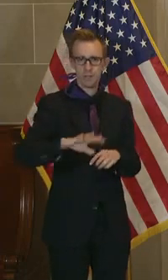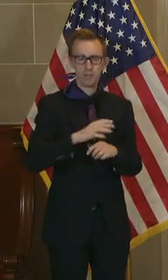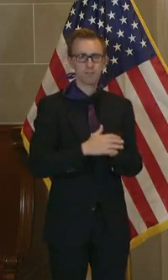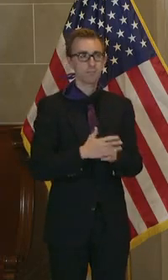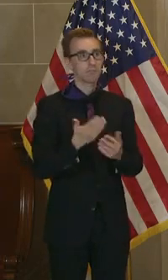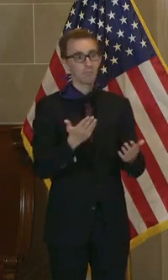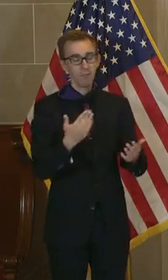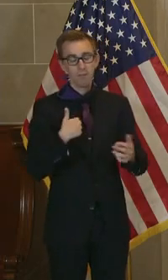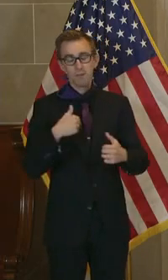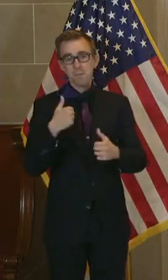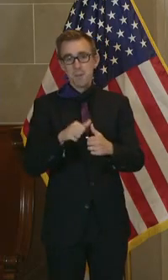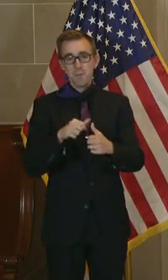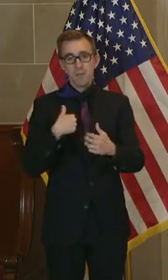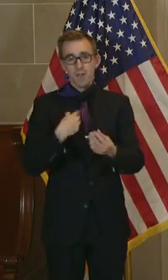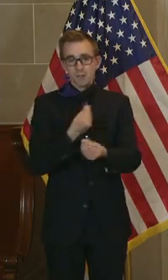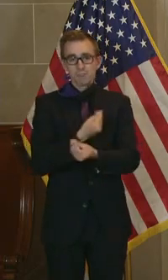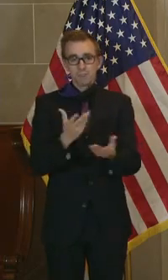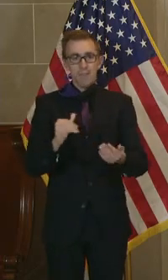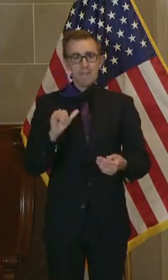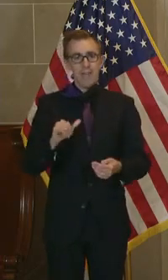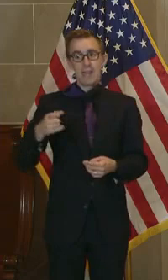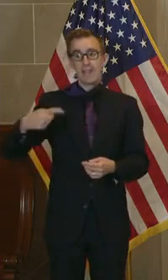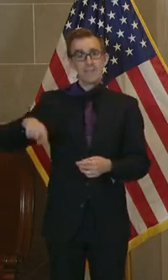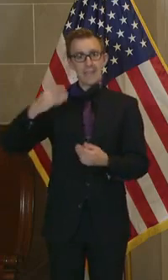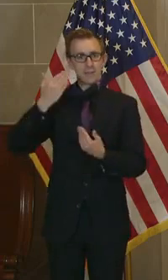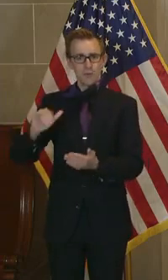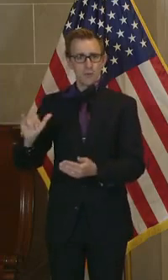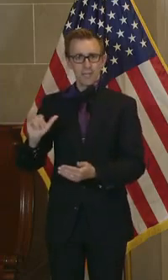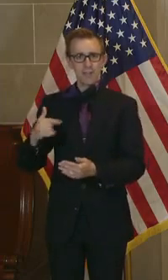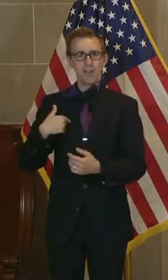in mind, as I tell you that, they don't know that yet,